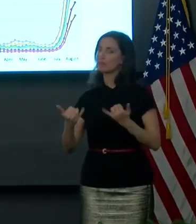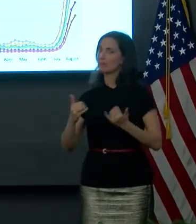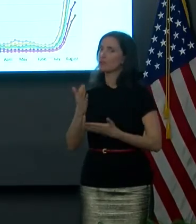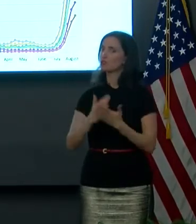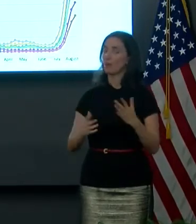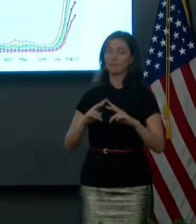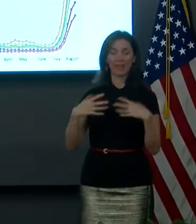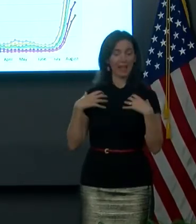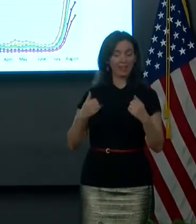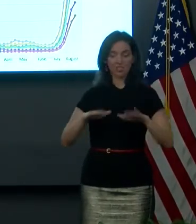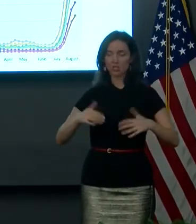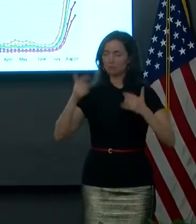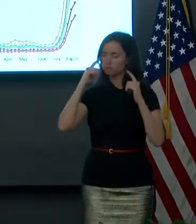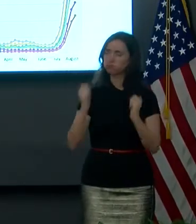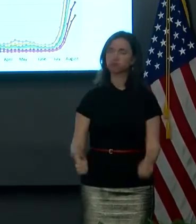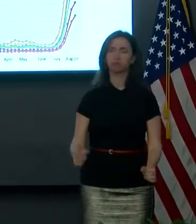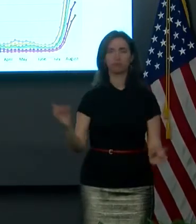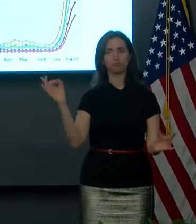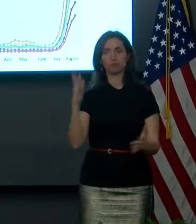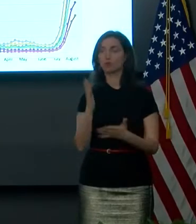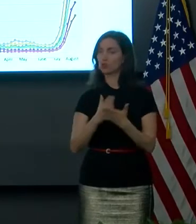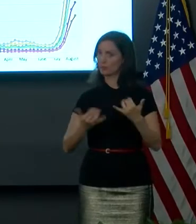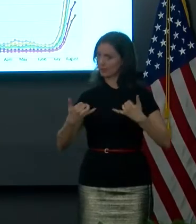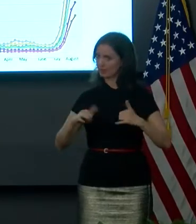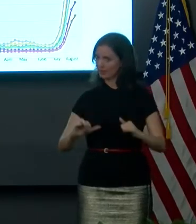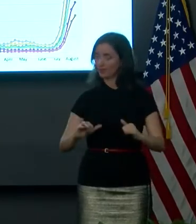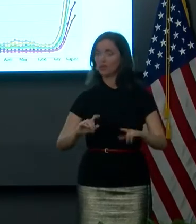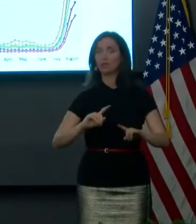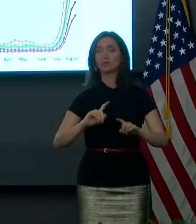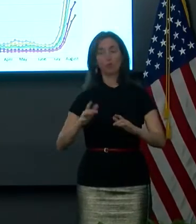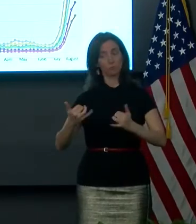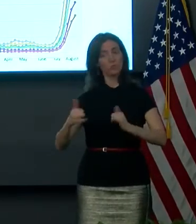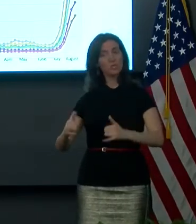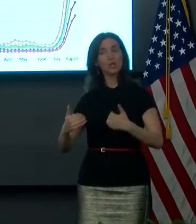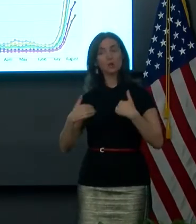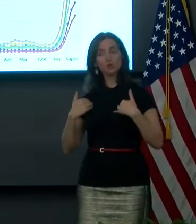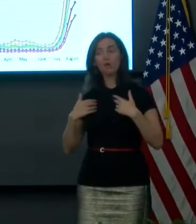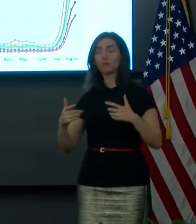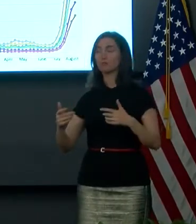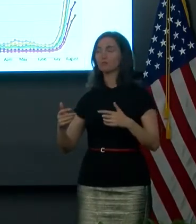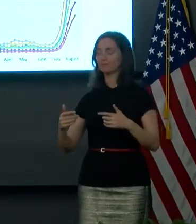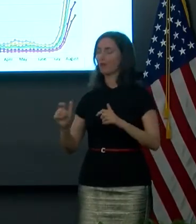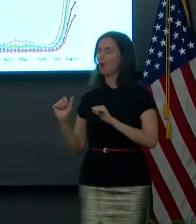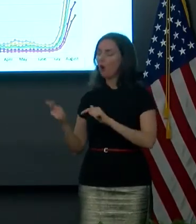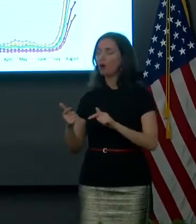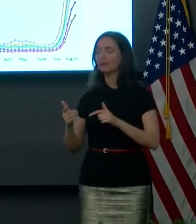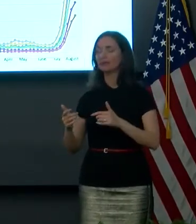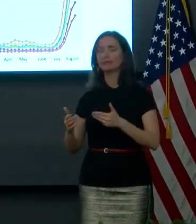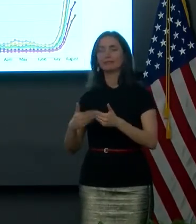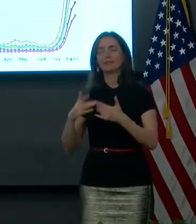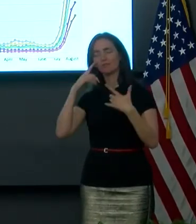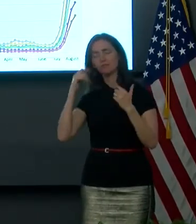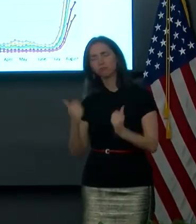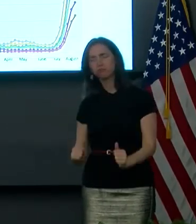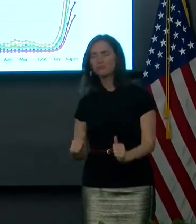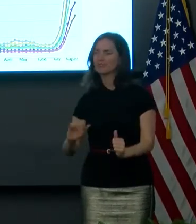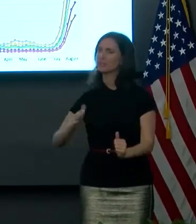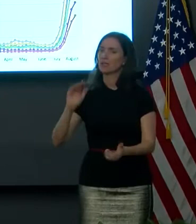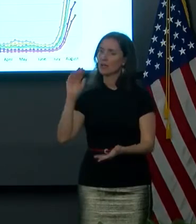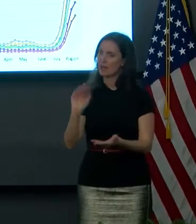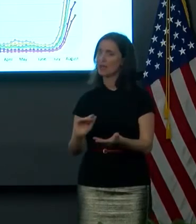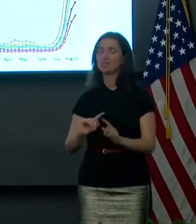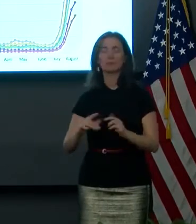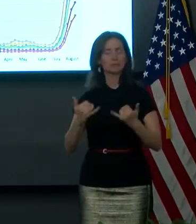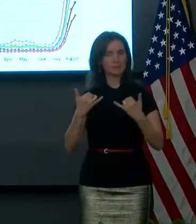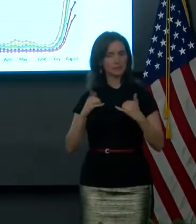true, but there is no doubt at all with the data we have right now that younger individuals, even as young as infants,